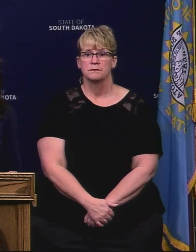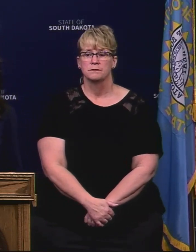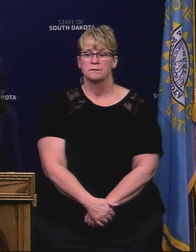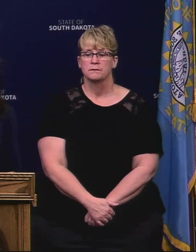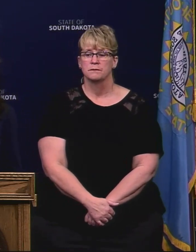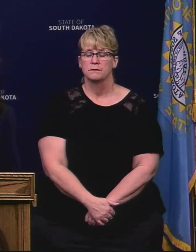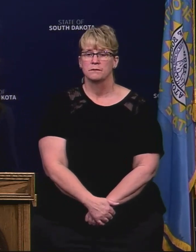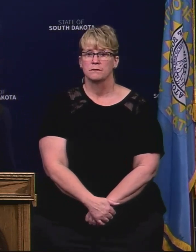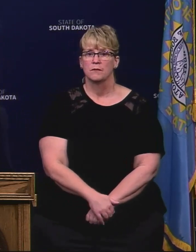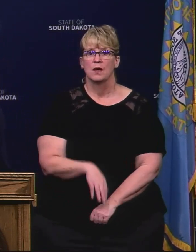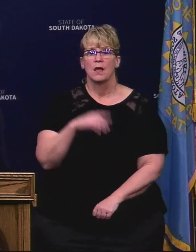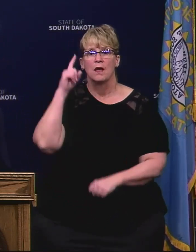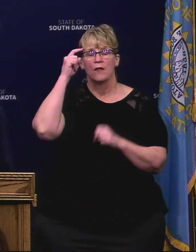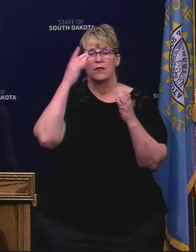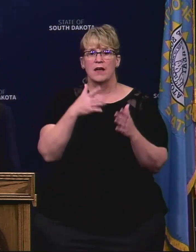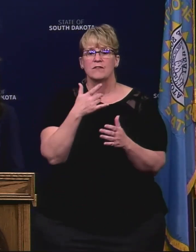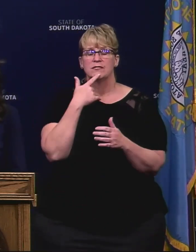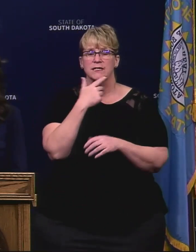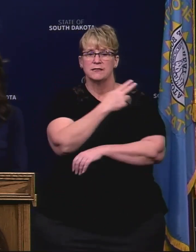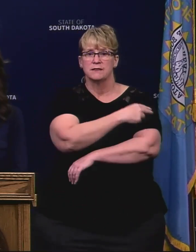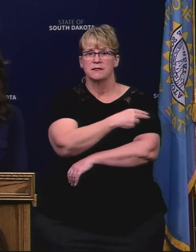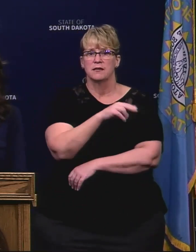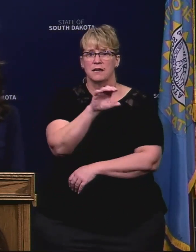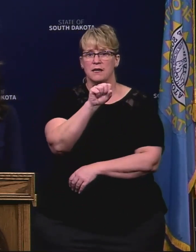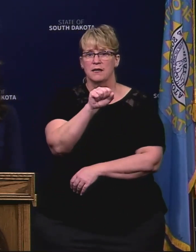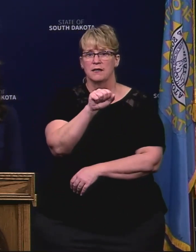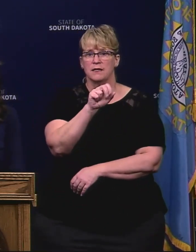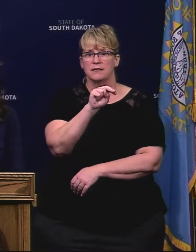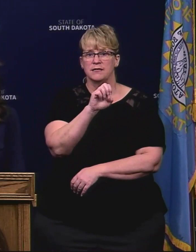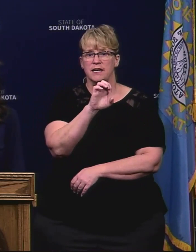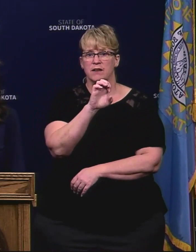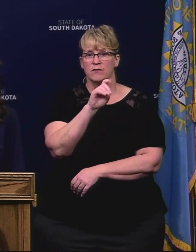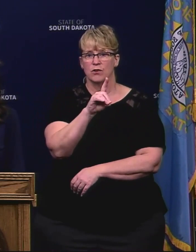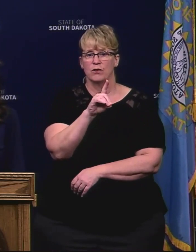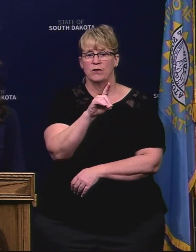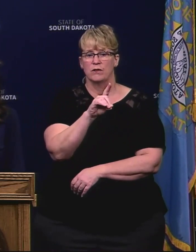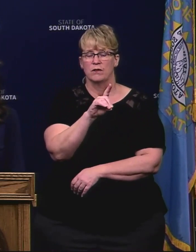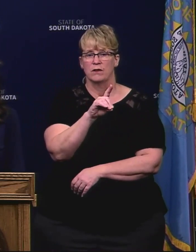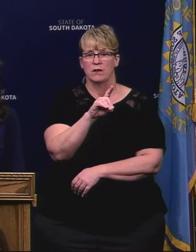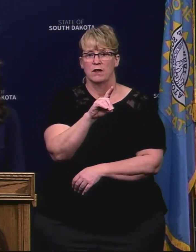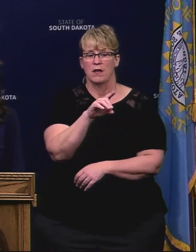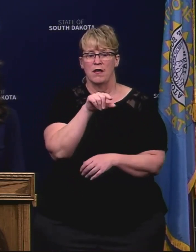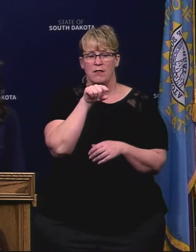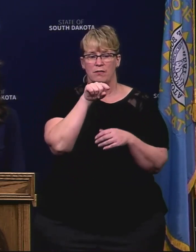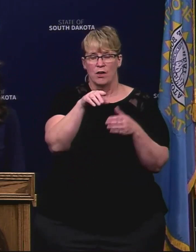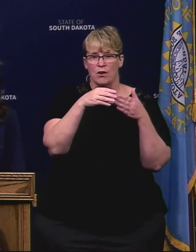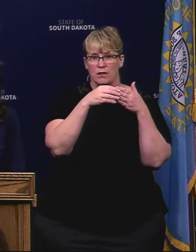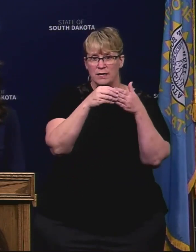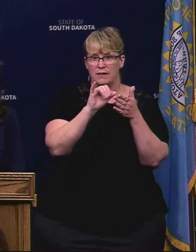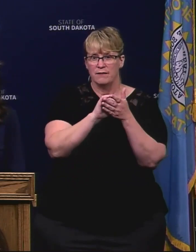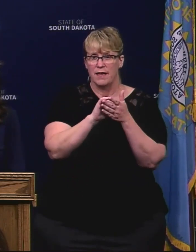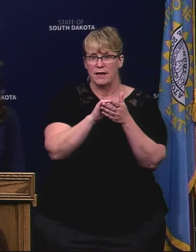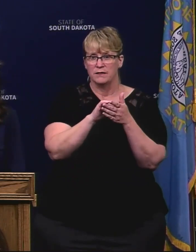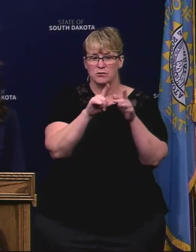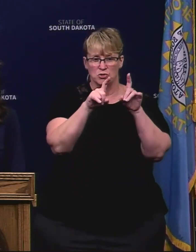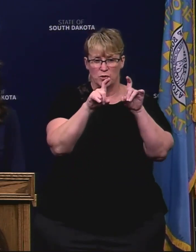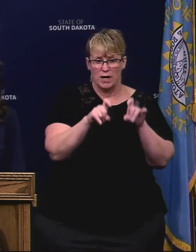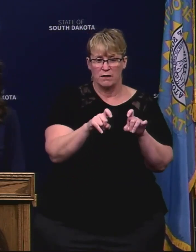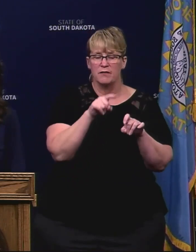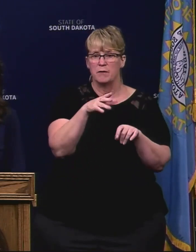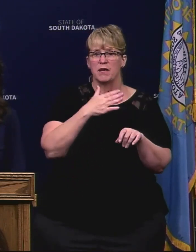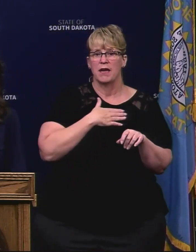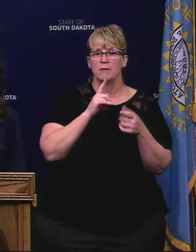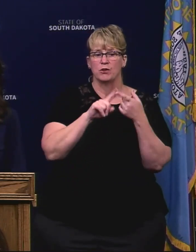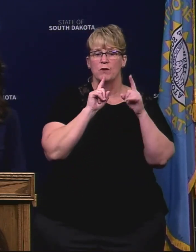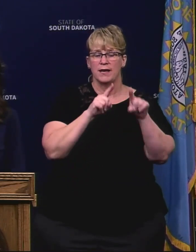One thing I would add is that Sanford Research is leading that trial, and so many of those questions too, I'm sure they'd be happy to